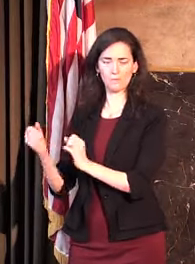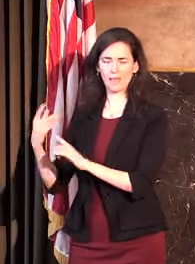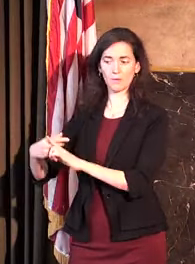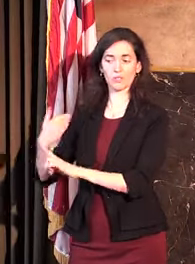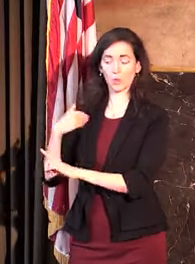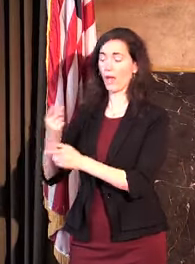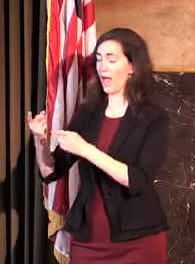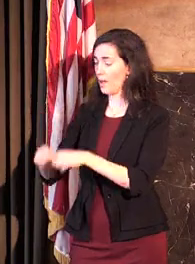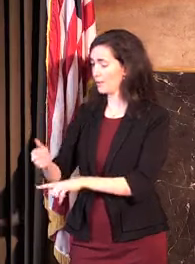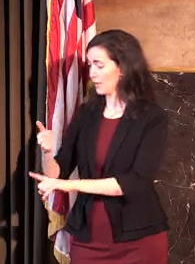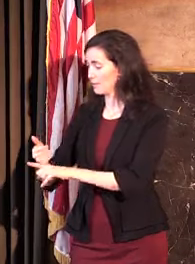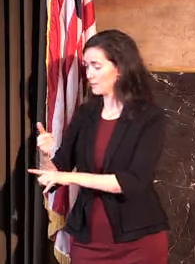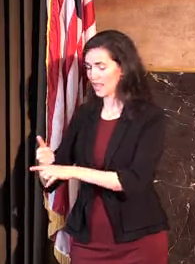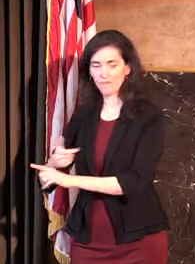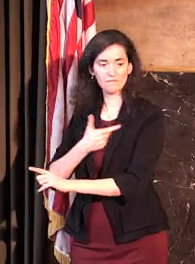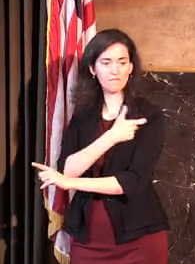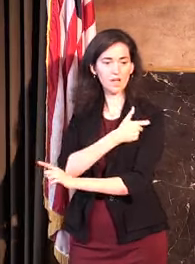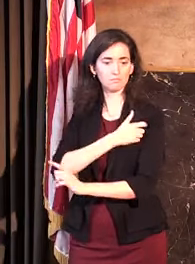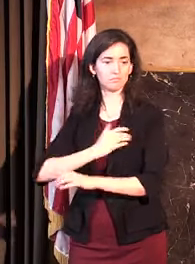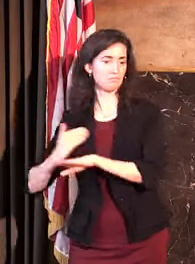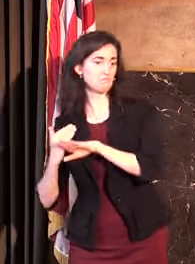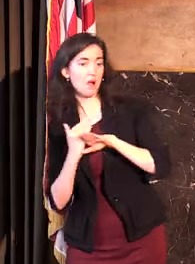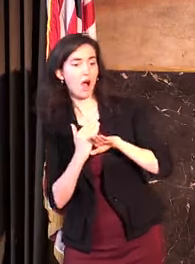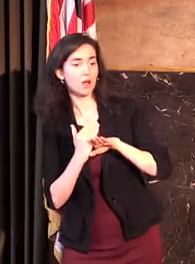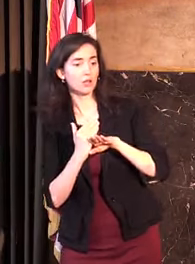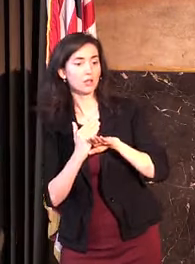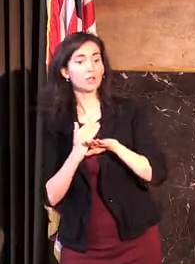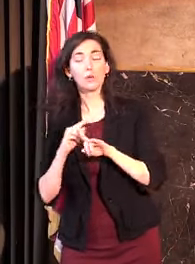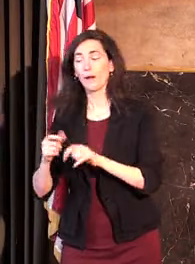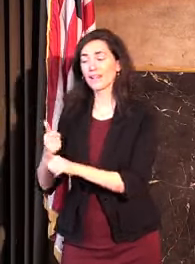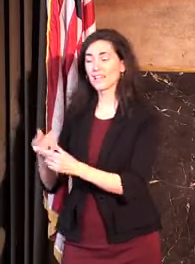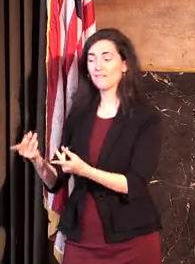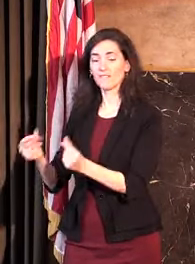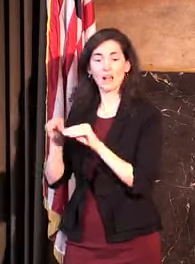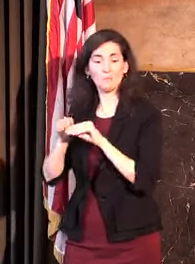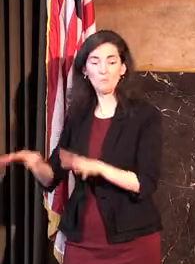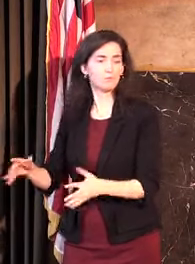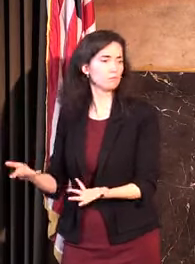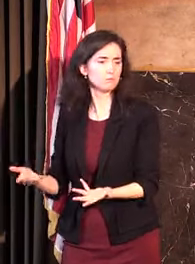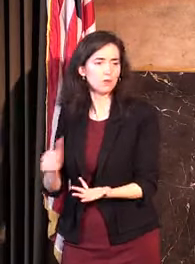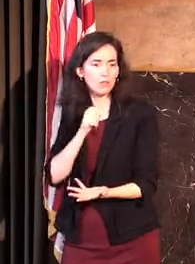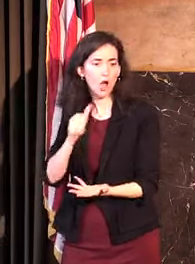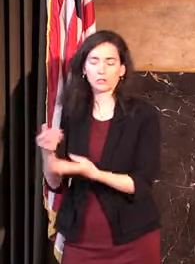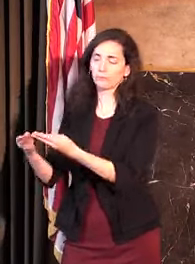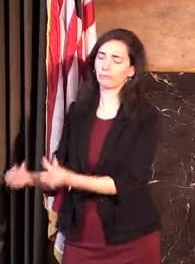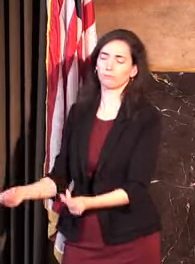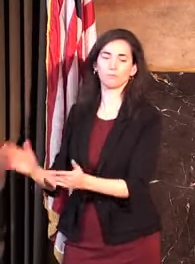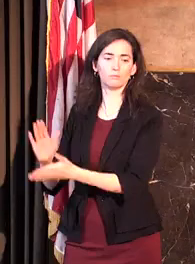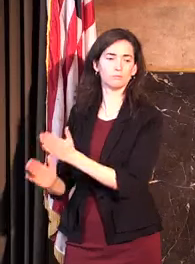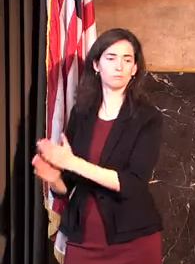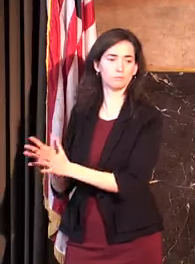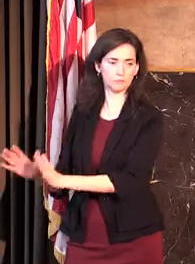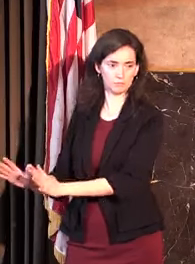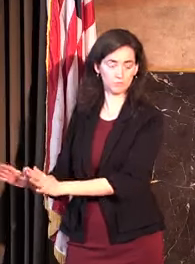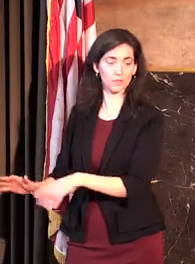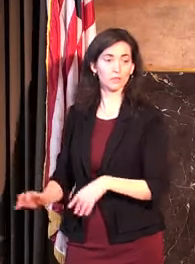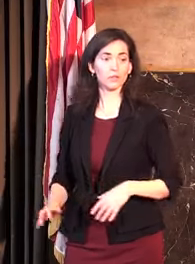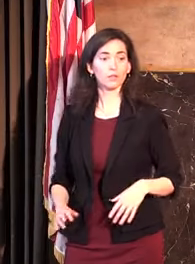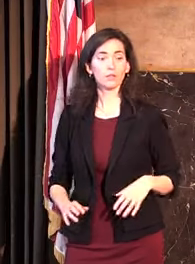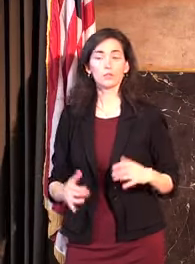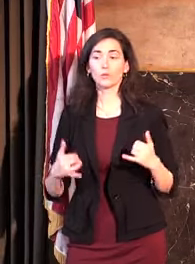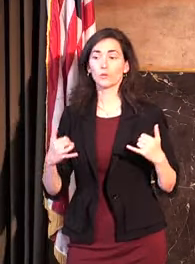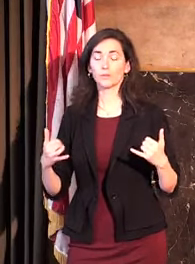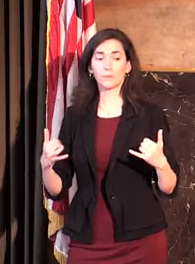resistance, but it proved not to be more transmissible. So I think from what I know now, if both of those two things are in place at the same